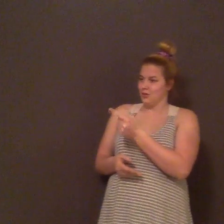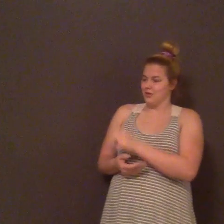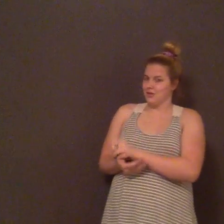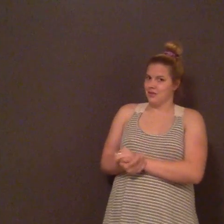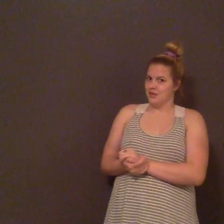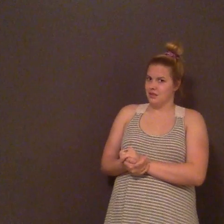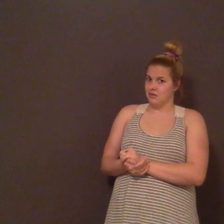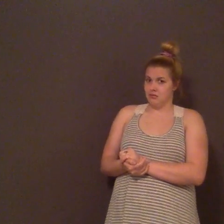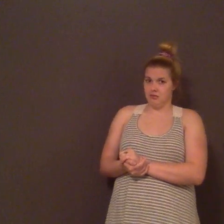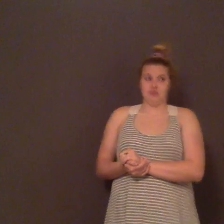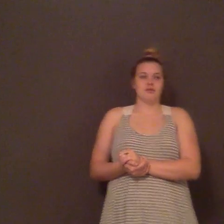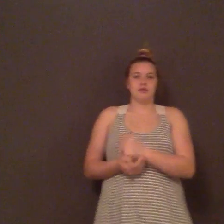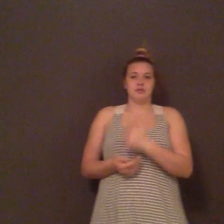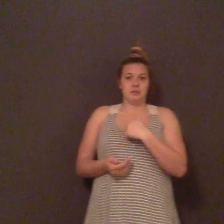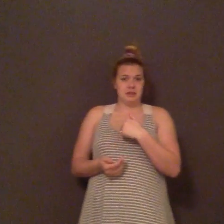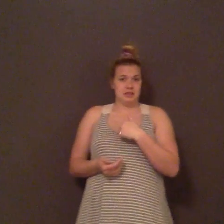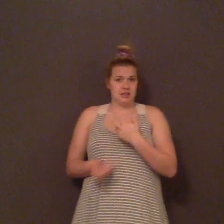Me? Yes, you. You want to make $100?